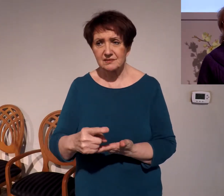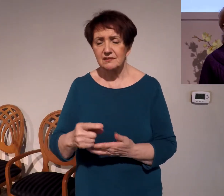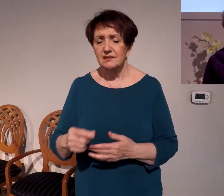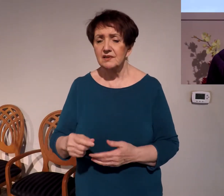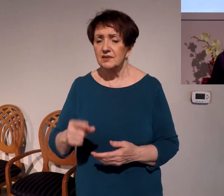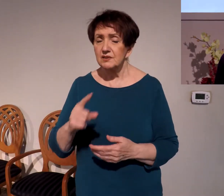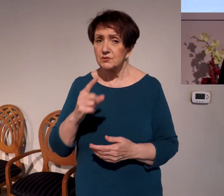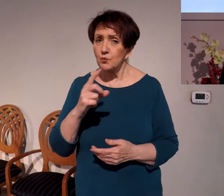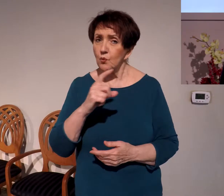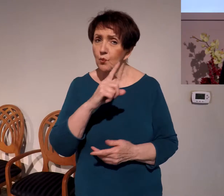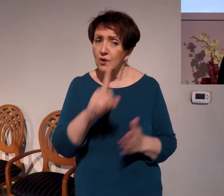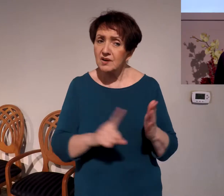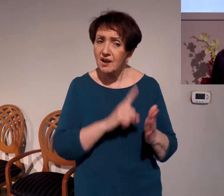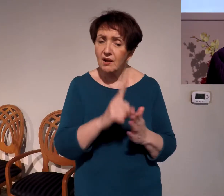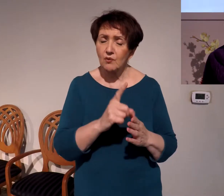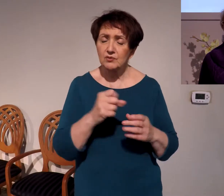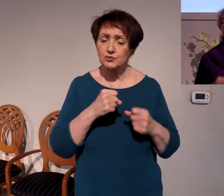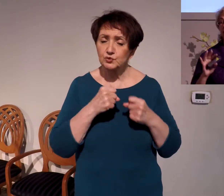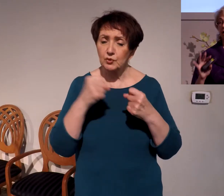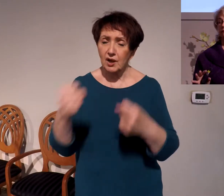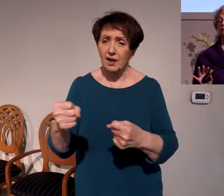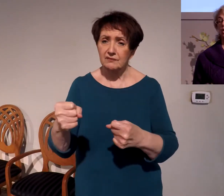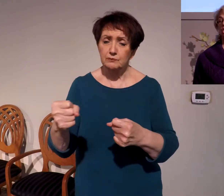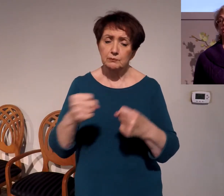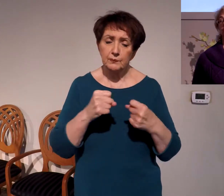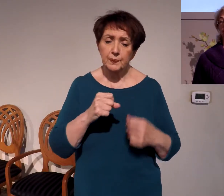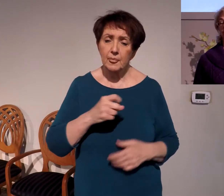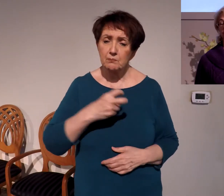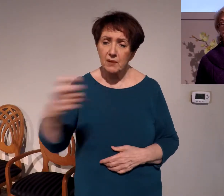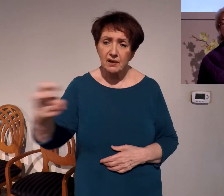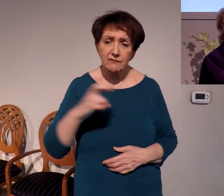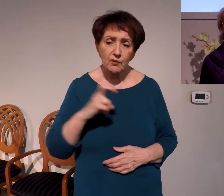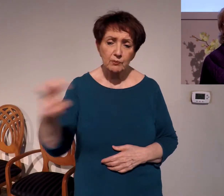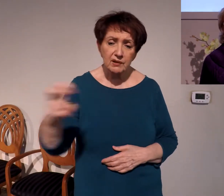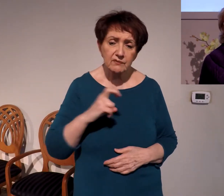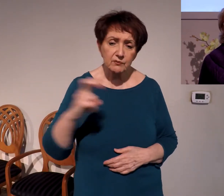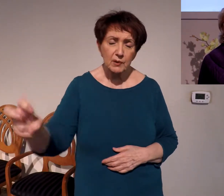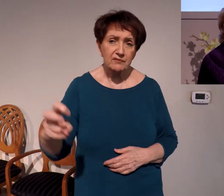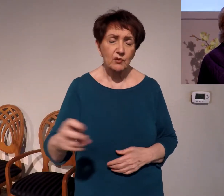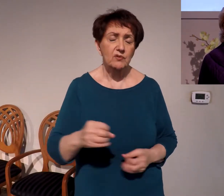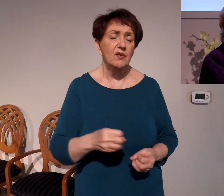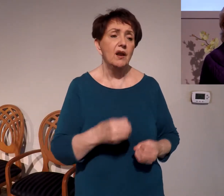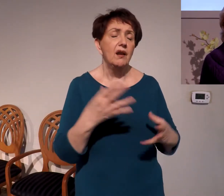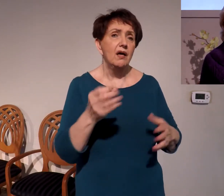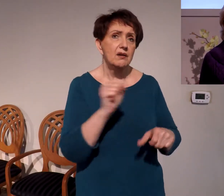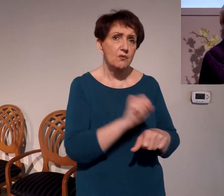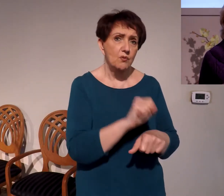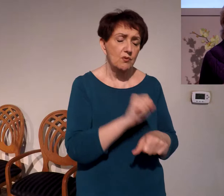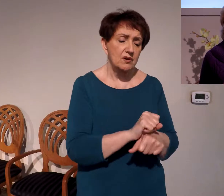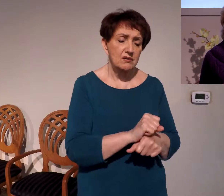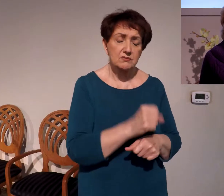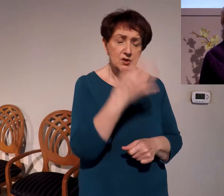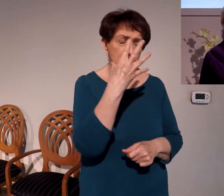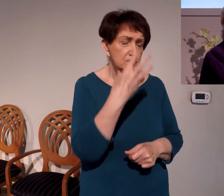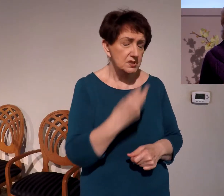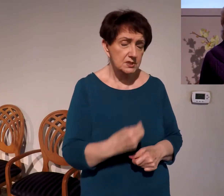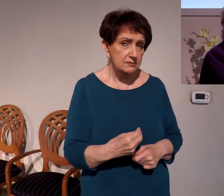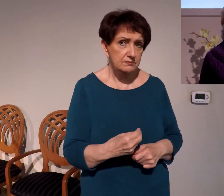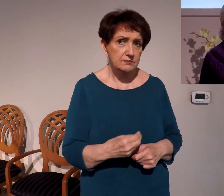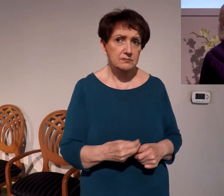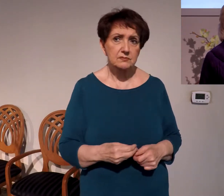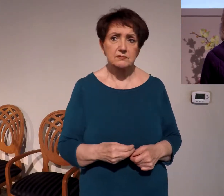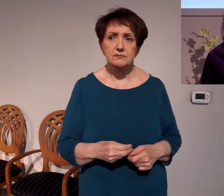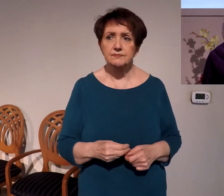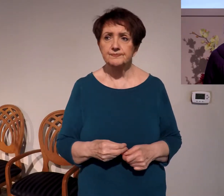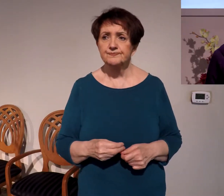back and forth. And it's been a lot of work and a lot of sleepless nights. And